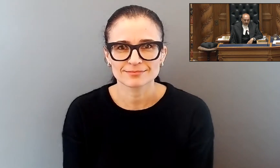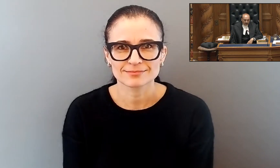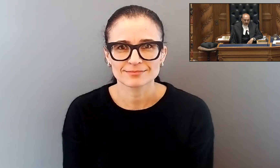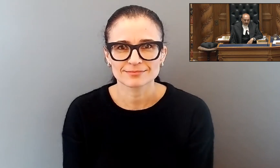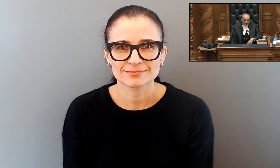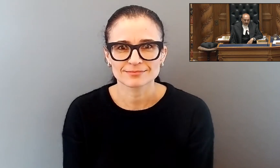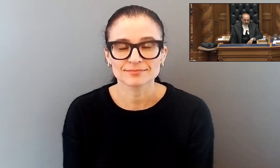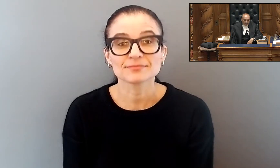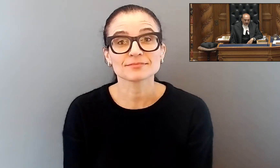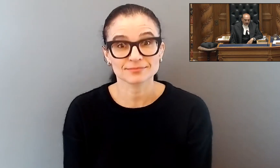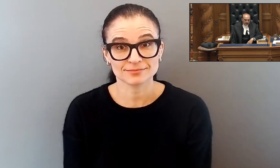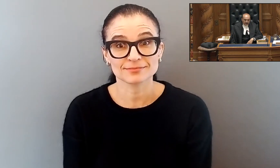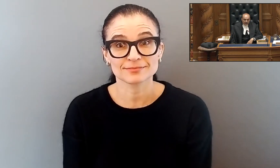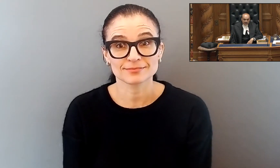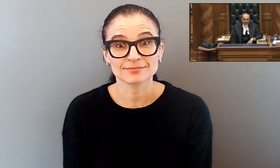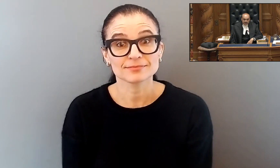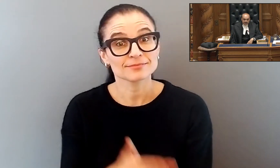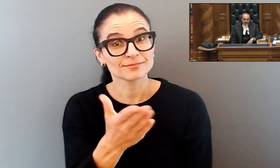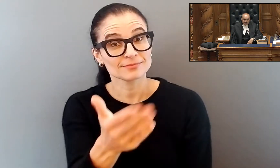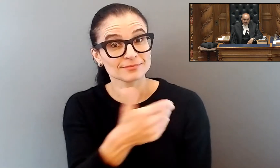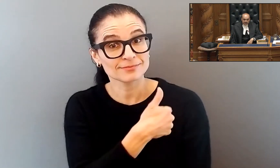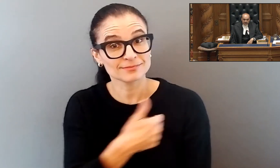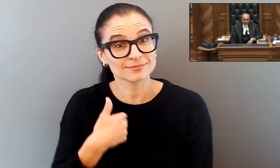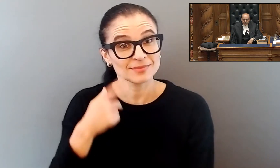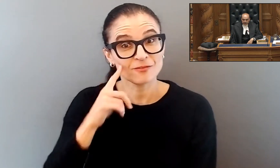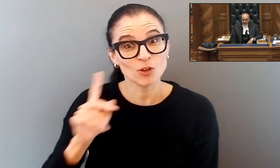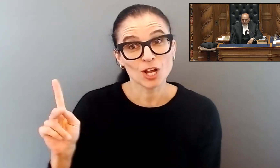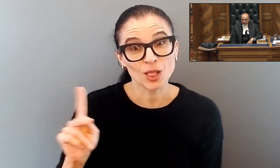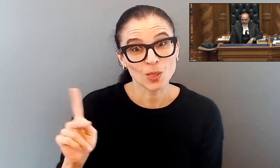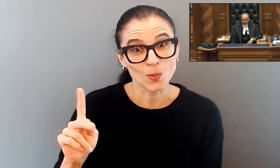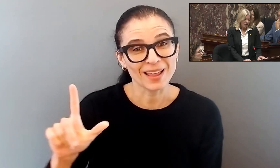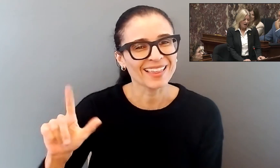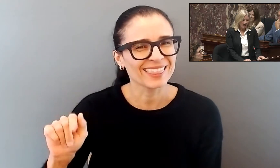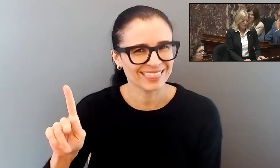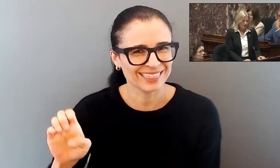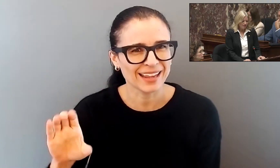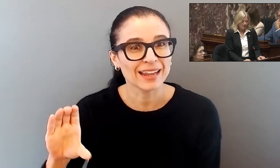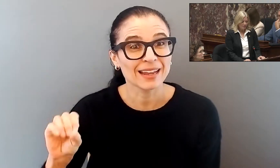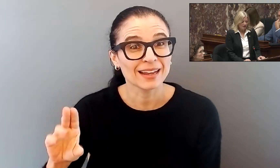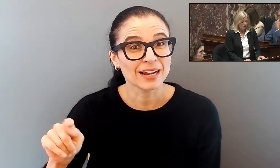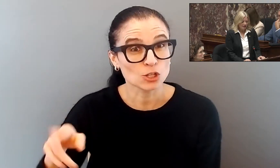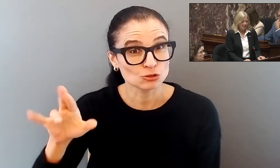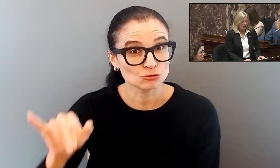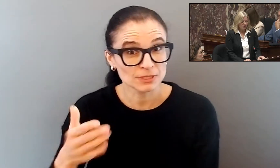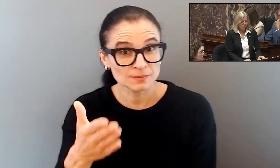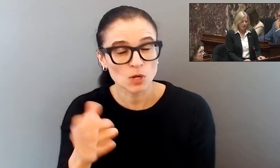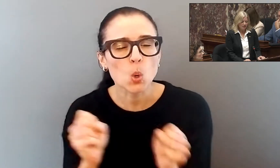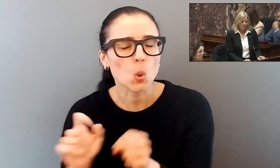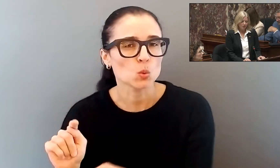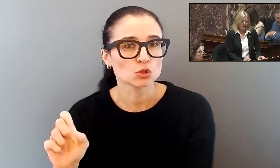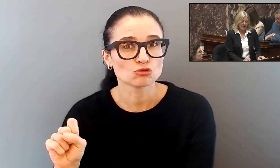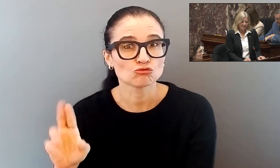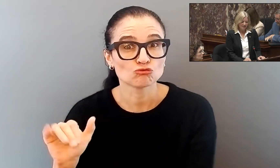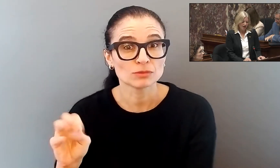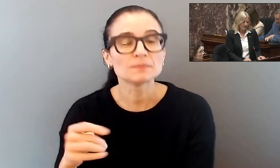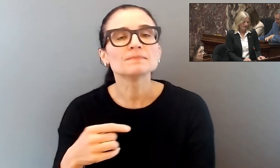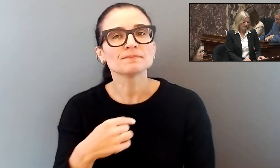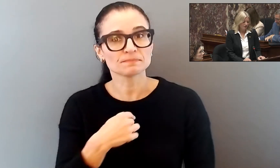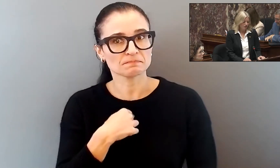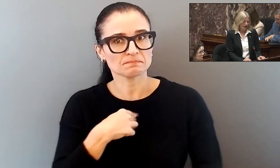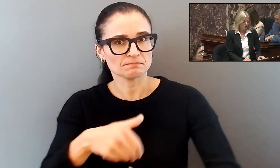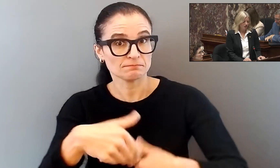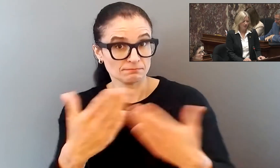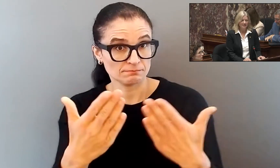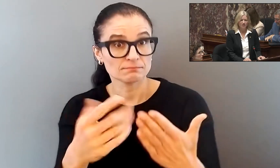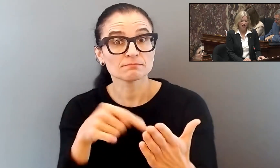Member for Kelowna Lake Country Coldstream. Thank you, Mr. Speaker. I move that a bill entitled Protecting Minors